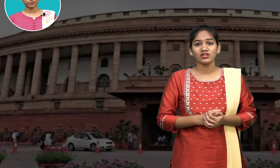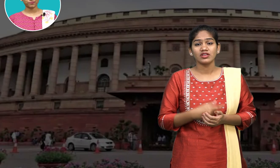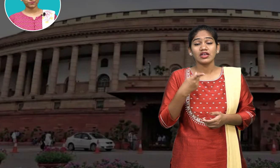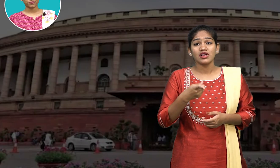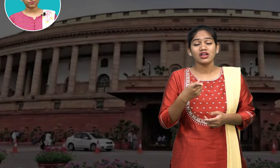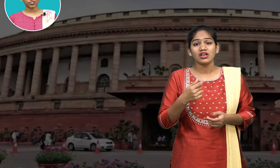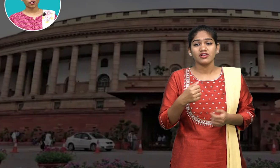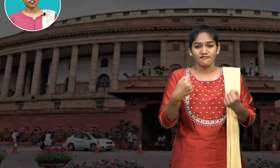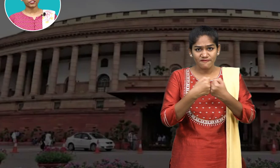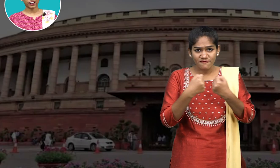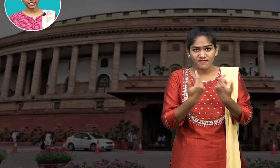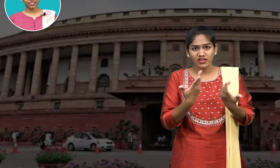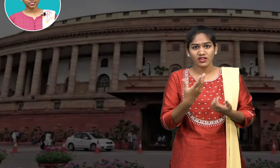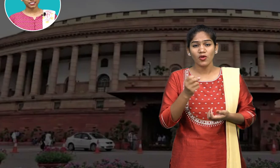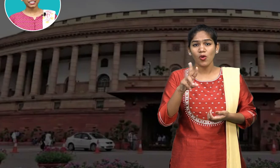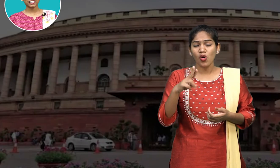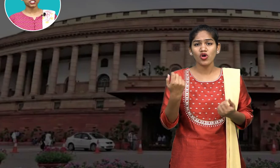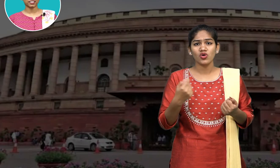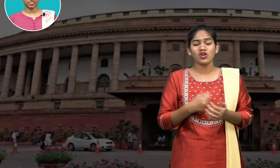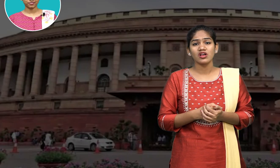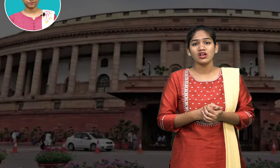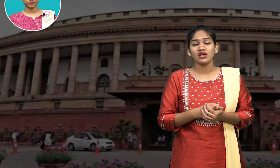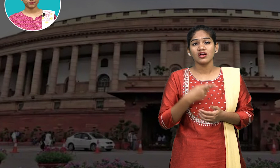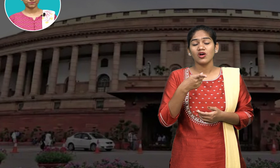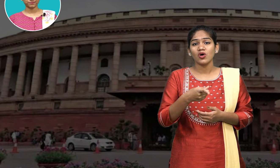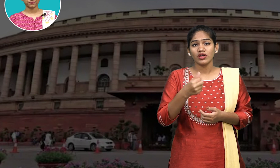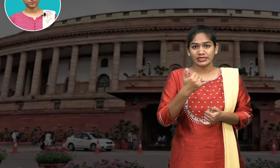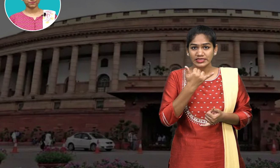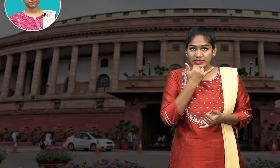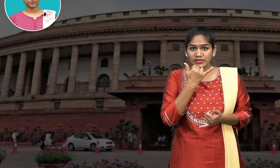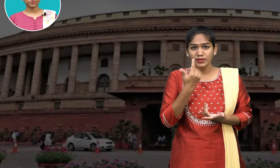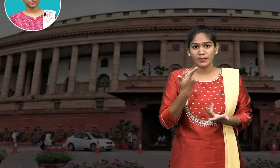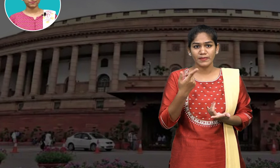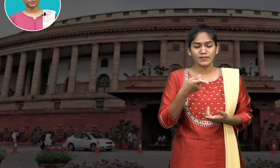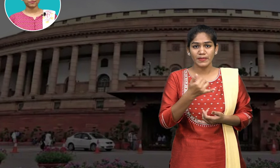or contradict each other,